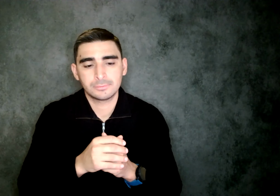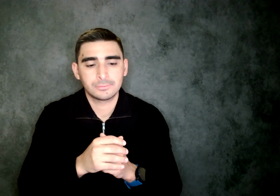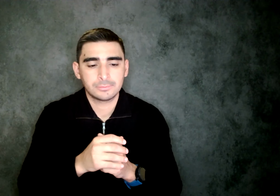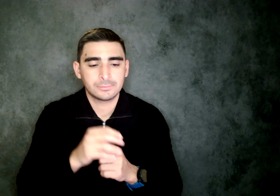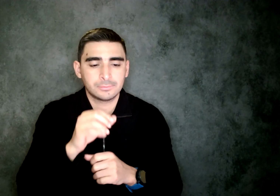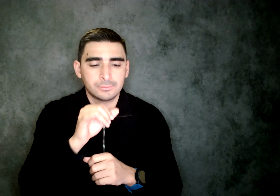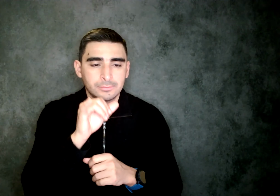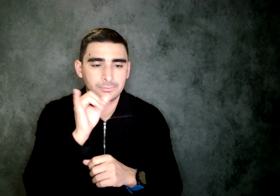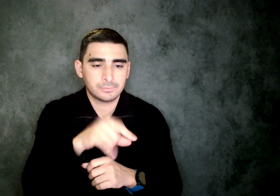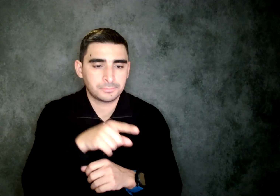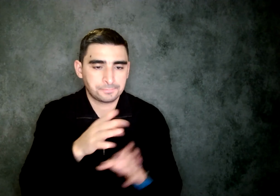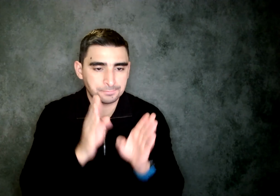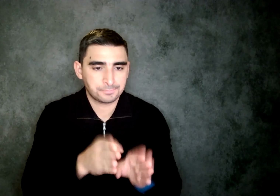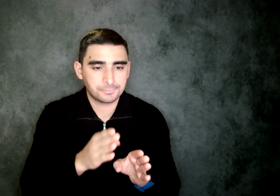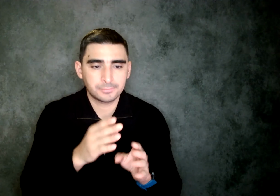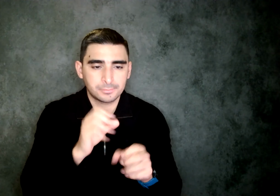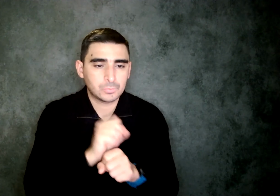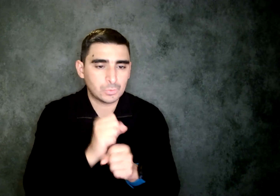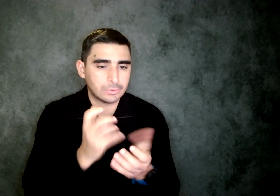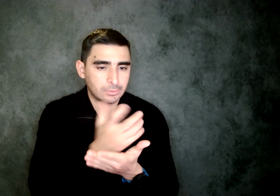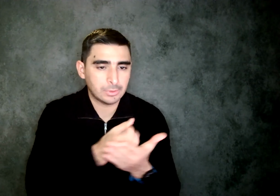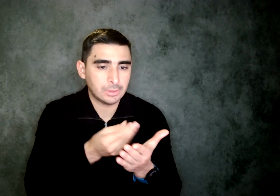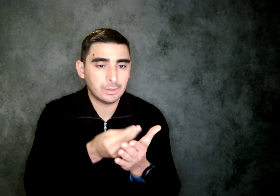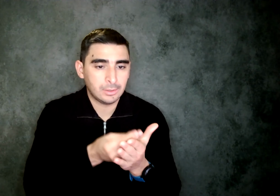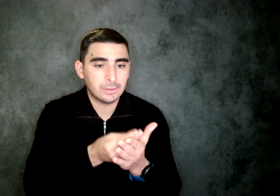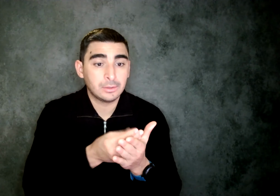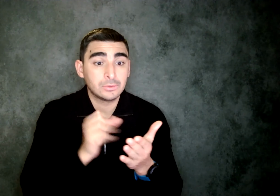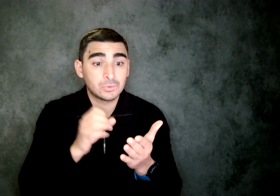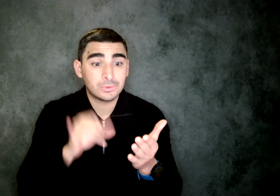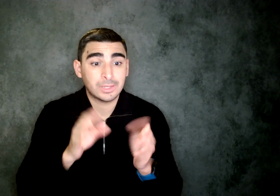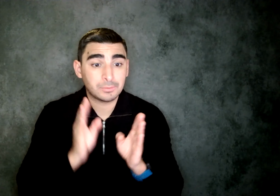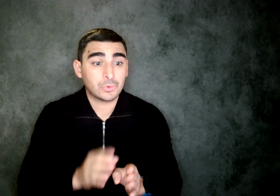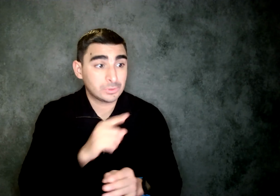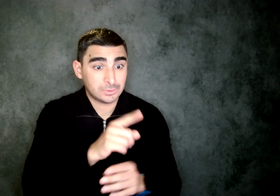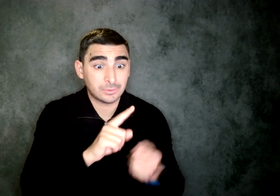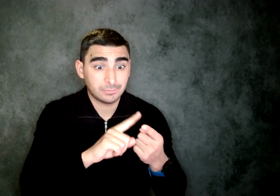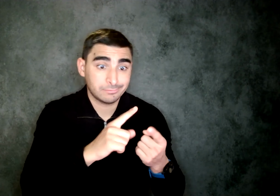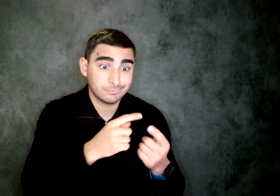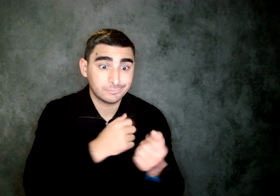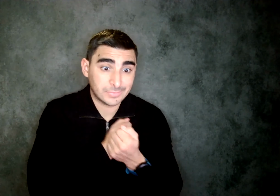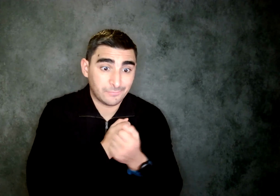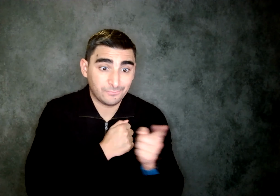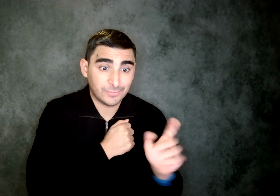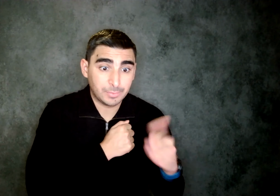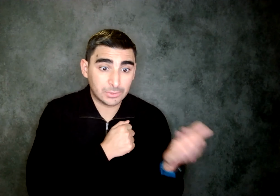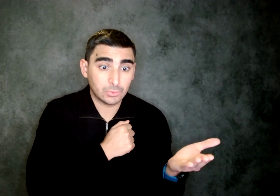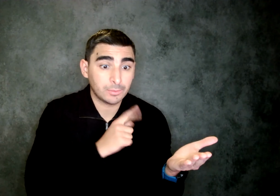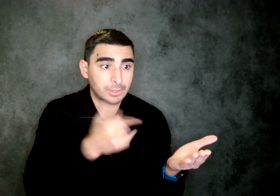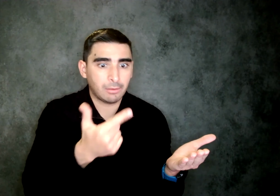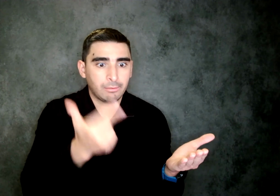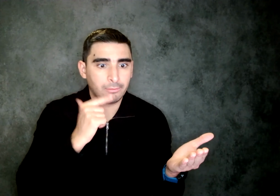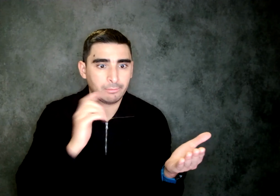hogar. Y ahora tenemos a alguien que no nomás perdió a su ser amado, sino que también tienen que asesorar cómo